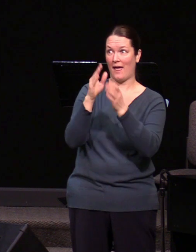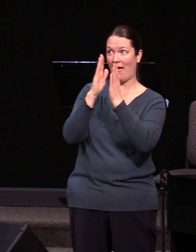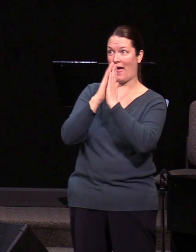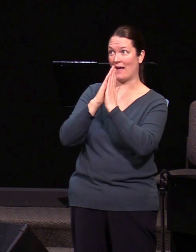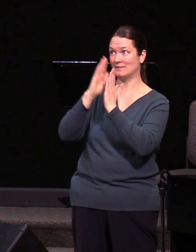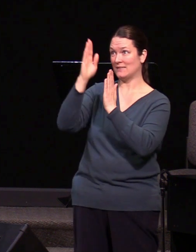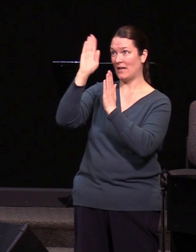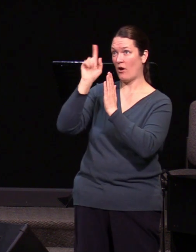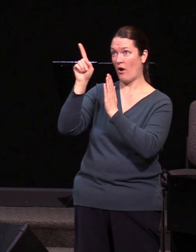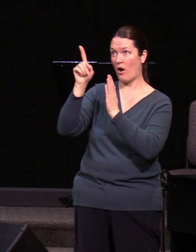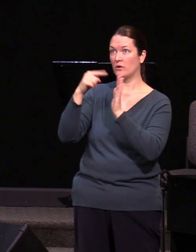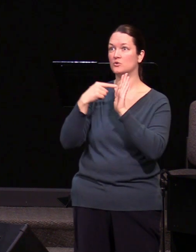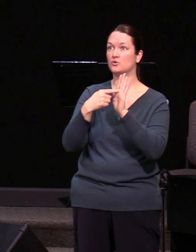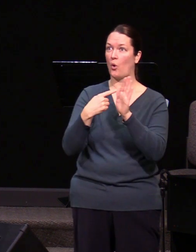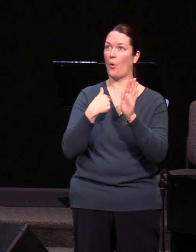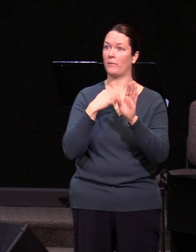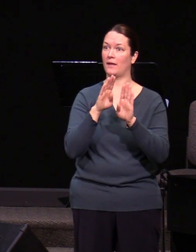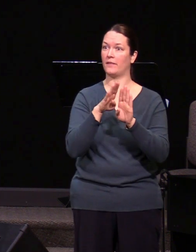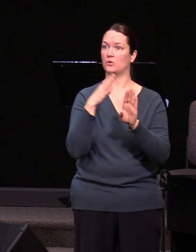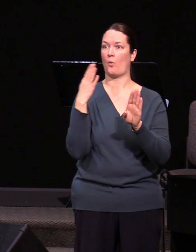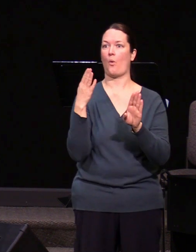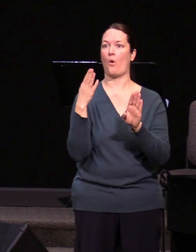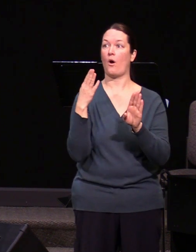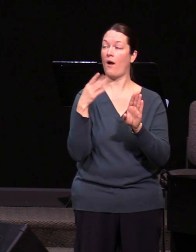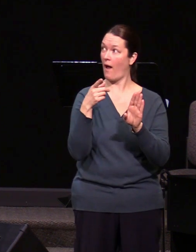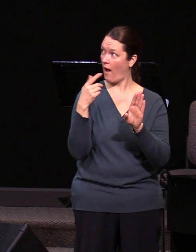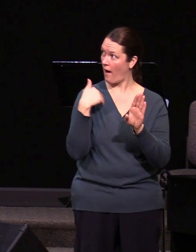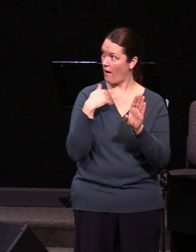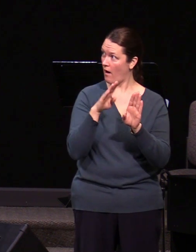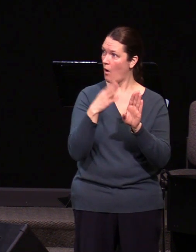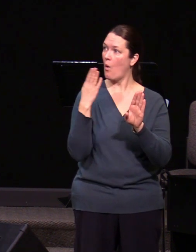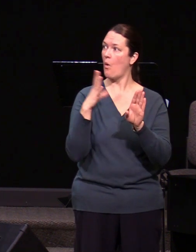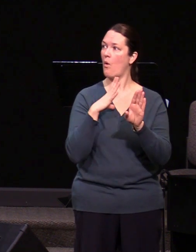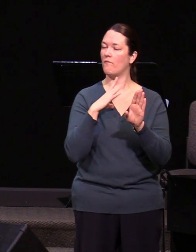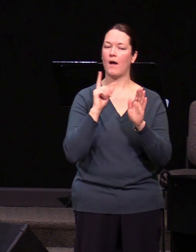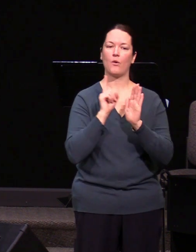the doors. And when he does, you go through it.